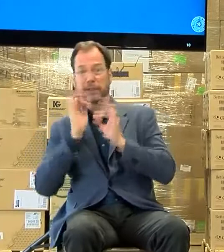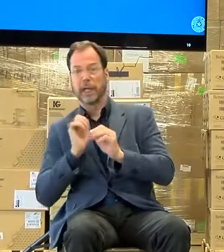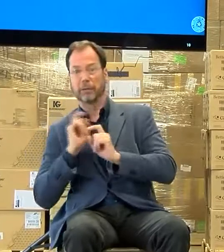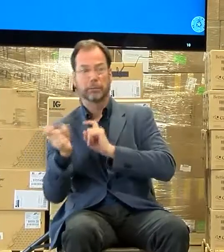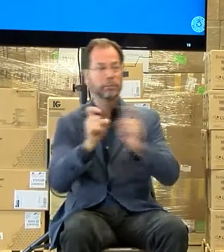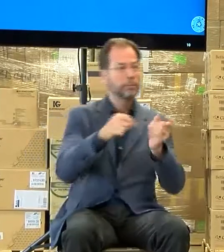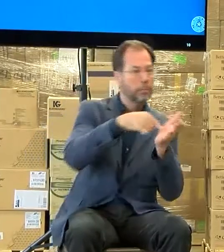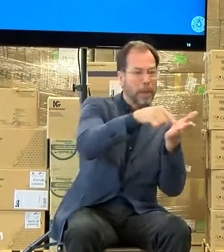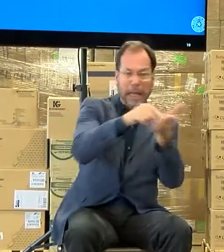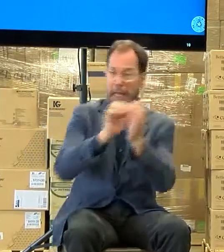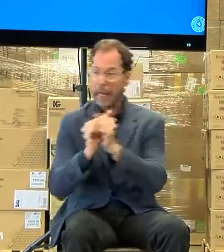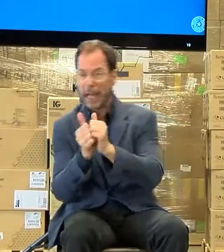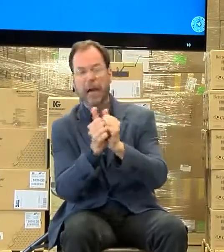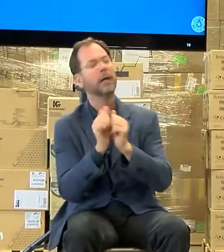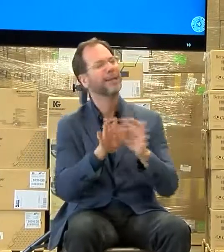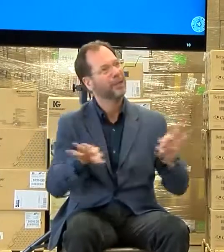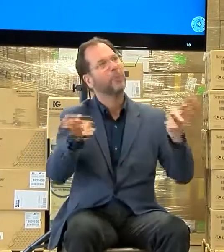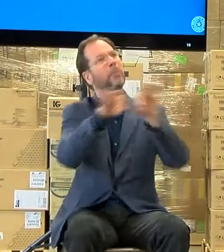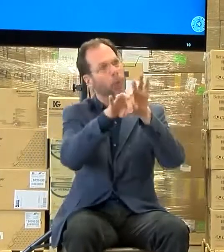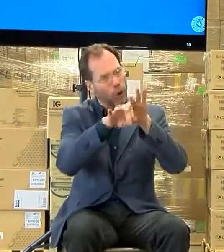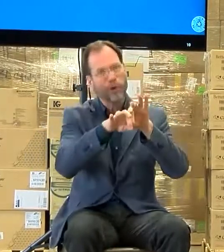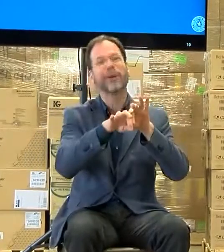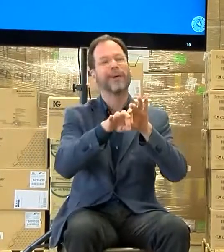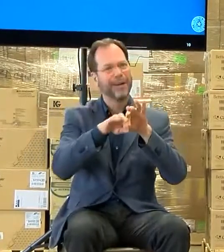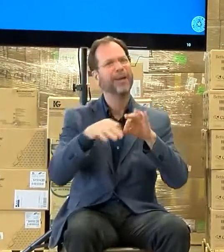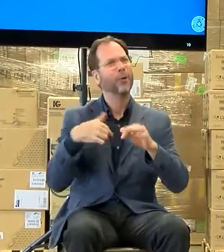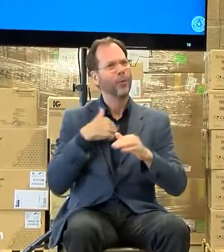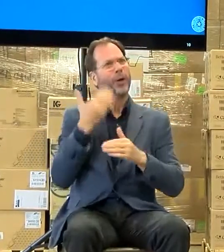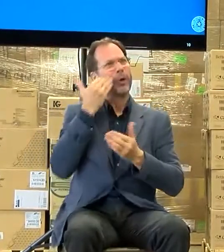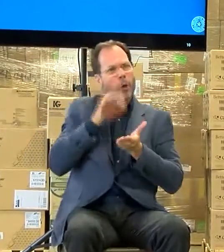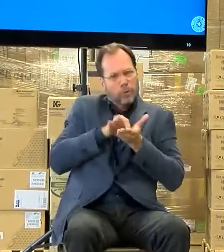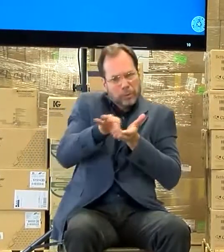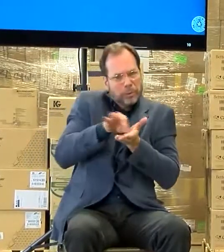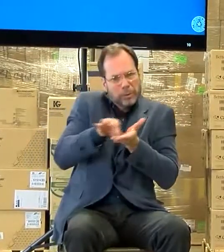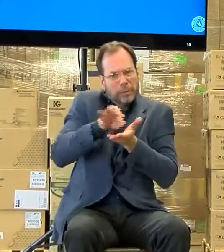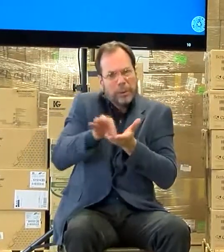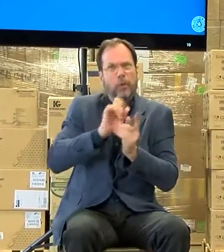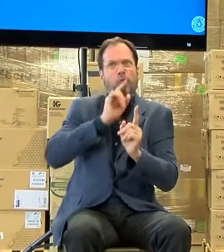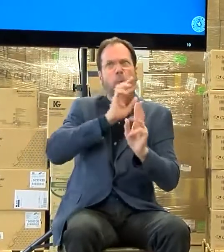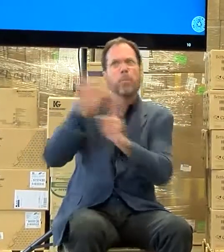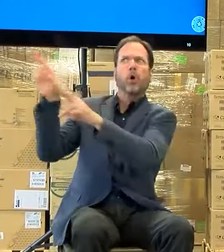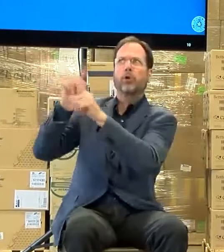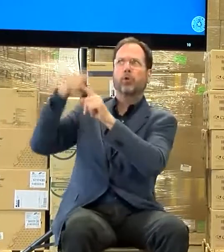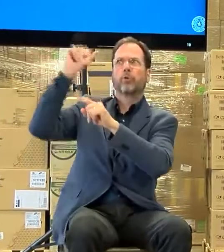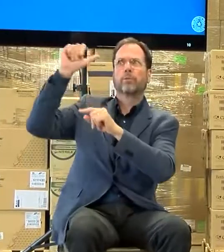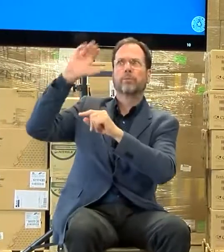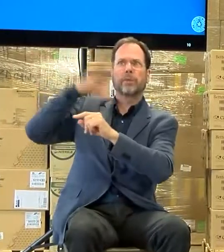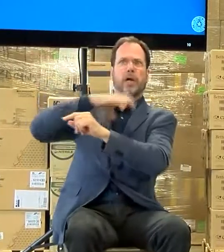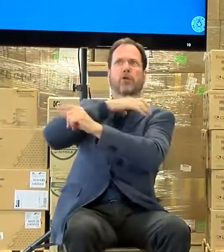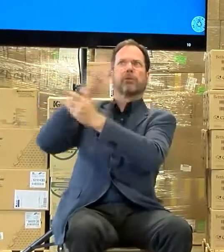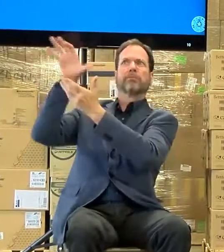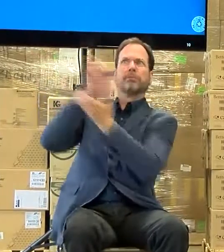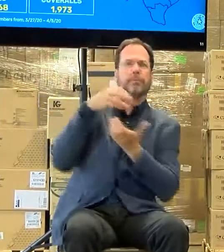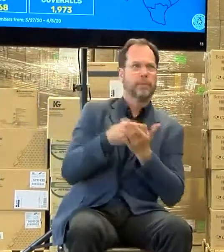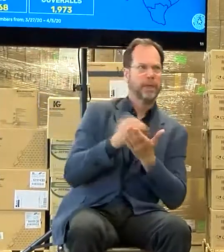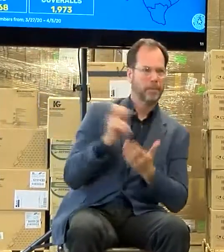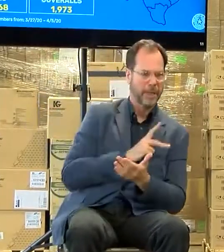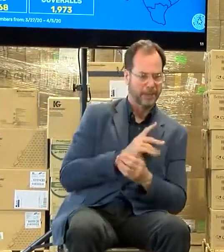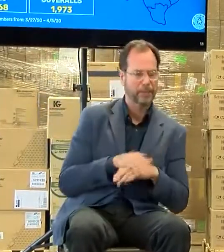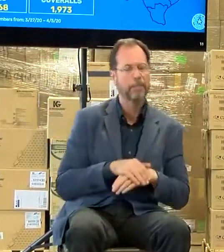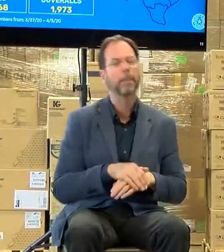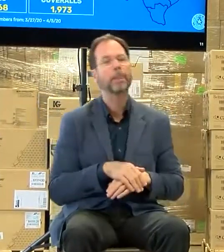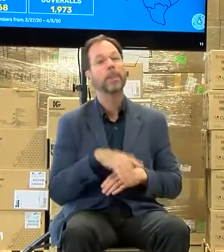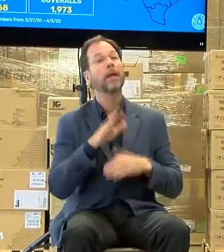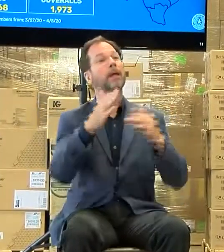dollars will be distributed, it'll be very important that we have those accurately able to report. The next few slides actually talk about the parts of Texas